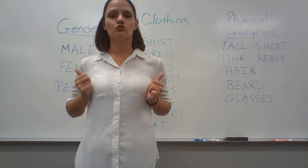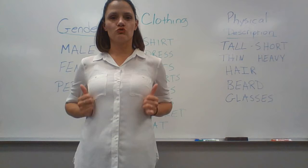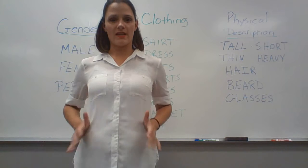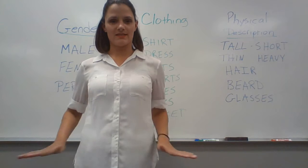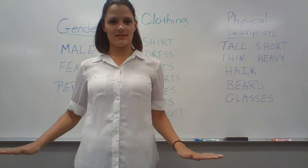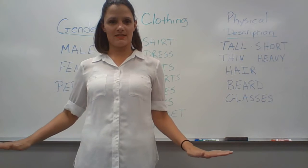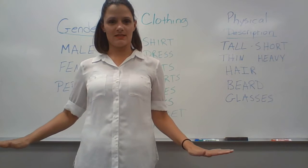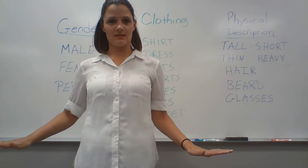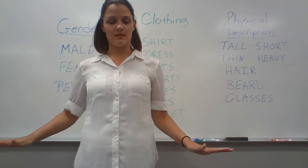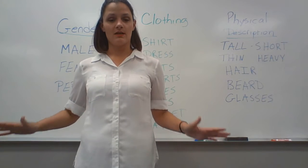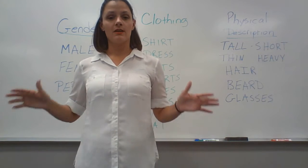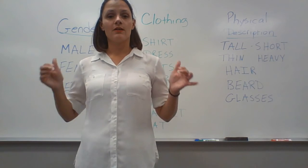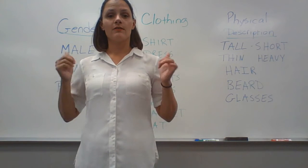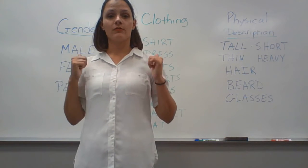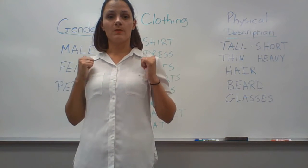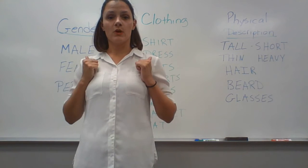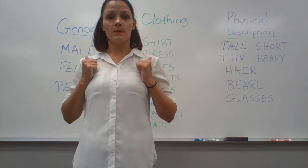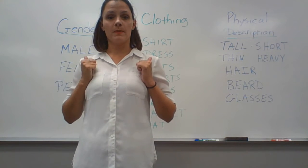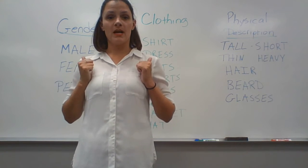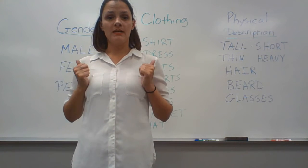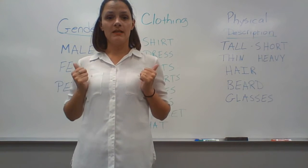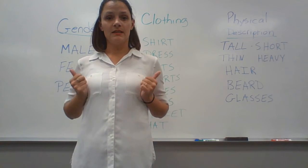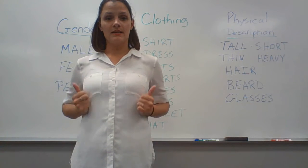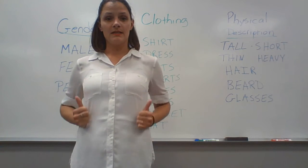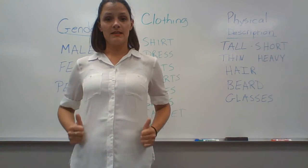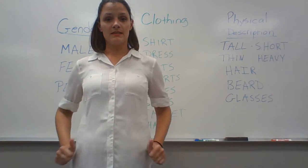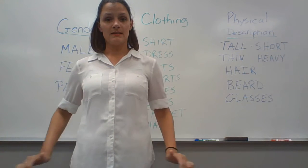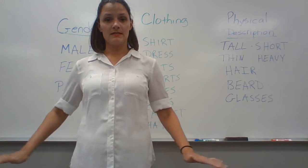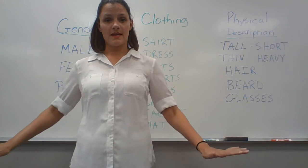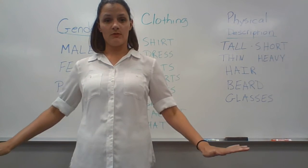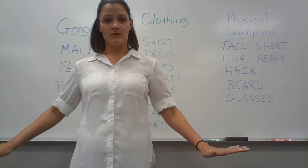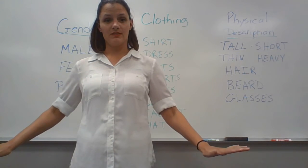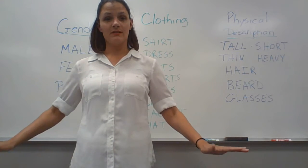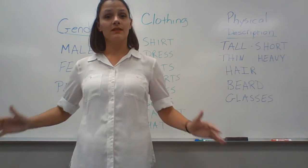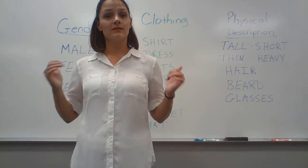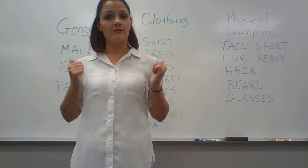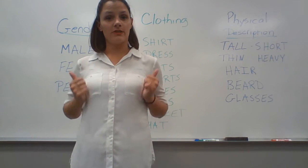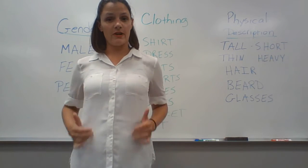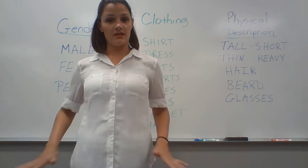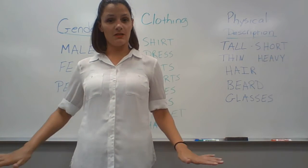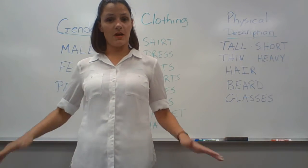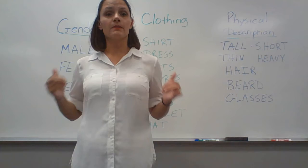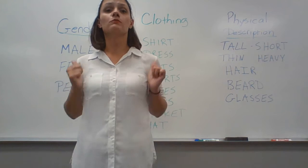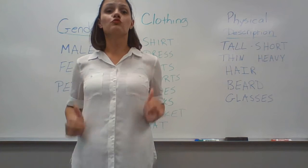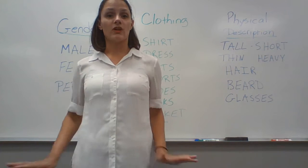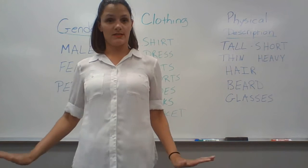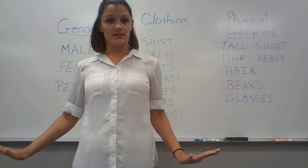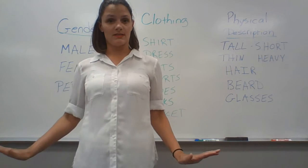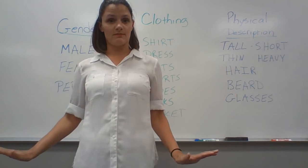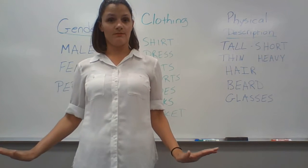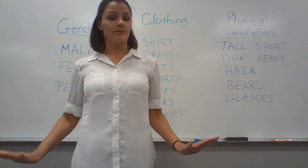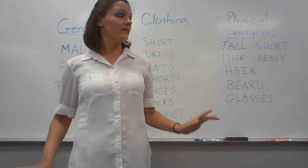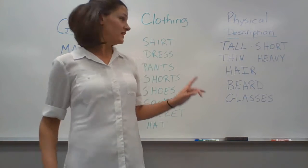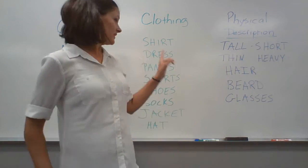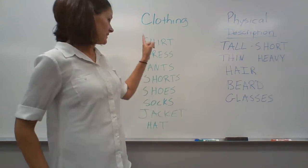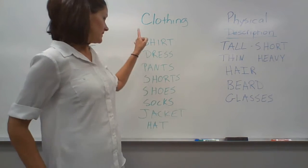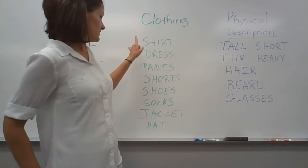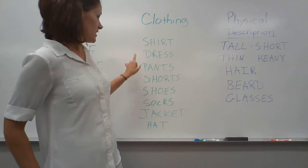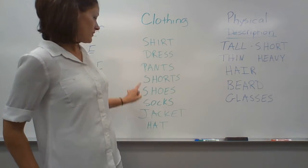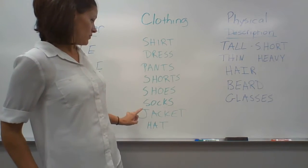Dress. From your upper body down to flare out at the bottom. It is not on